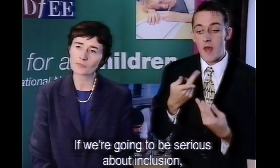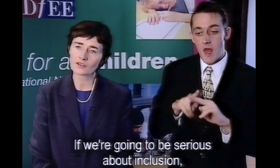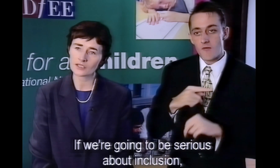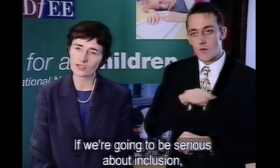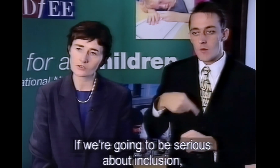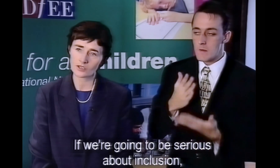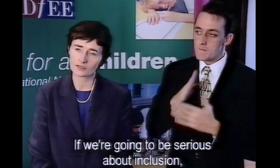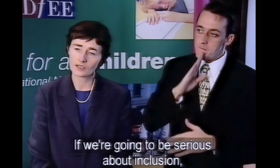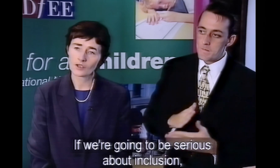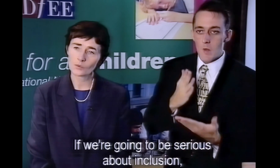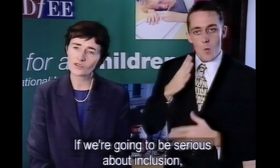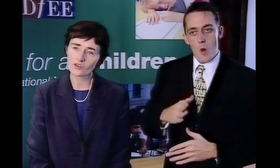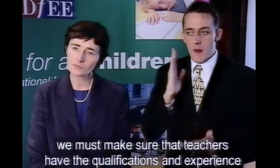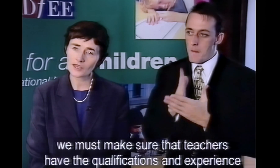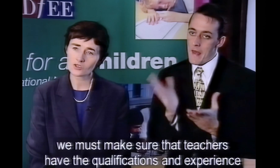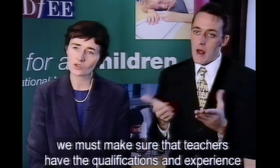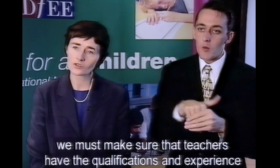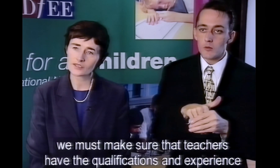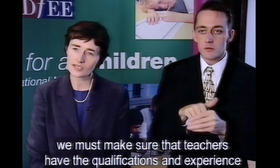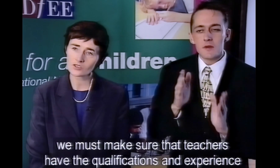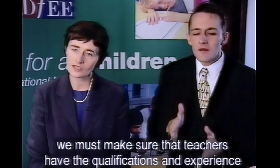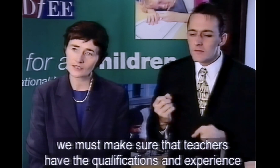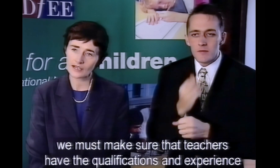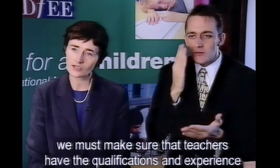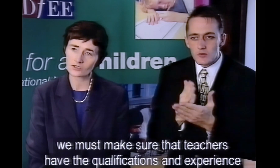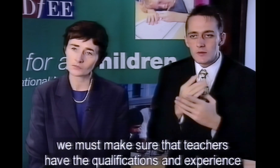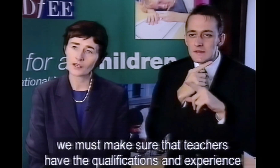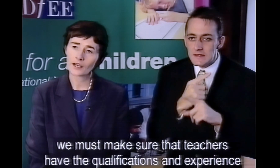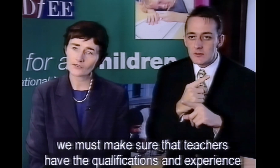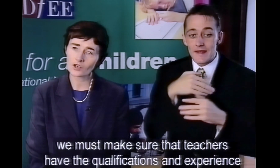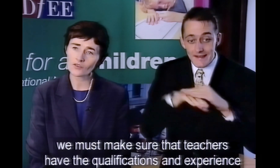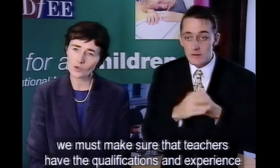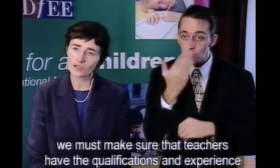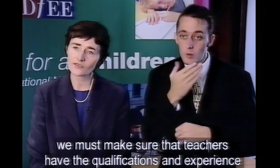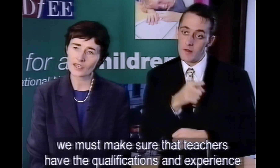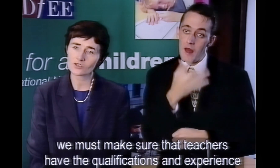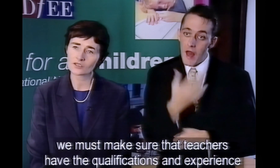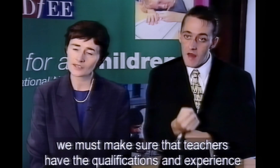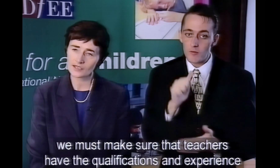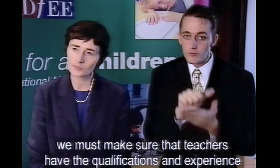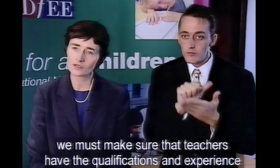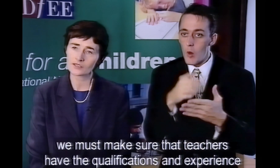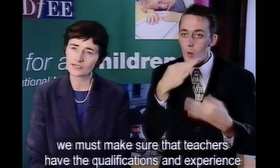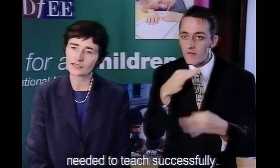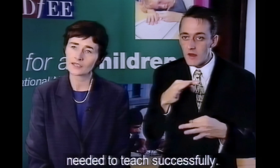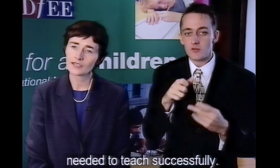about inclusion, we've got to make sure that teachers in the classroom have got the qualifications and the experience needed to